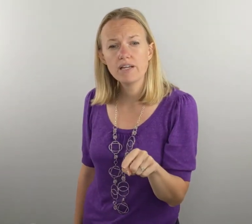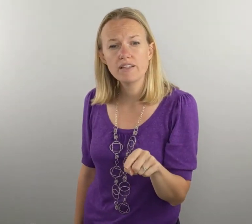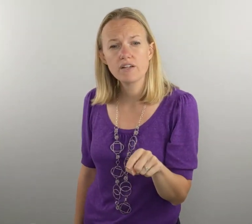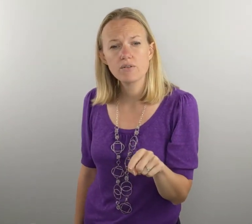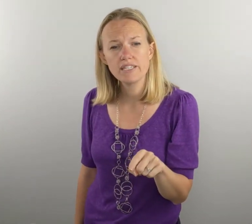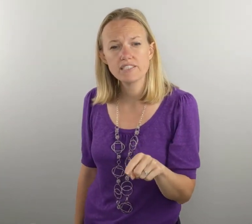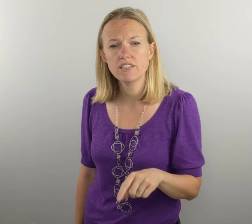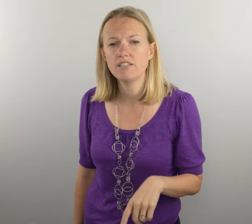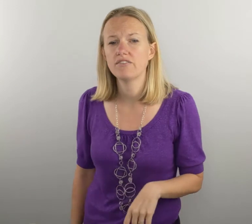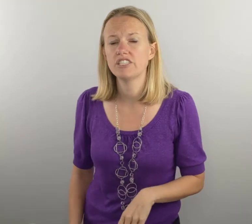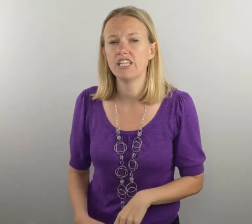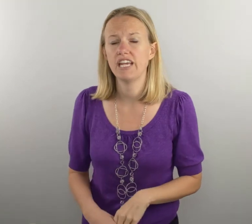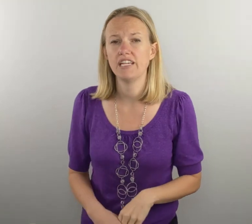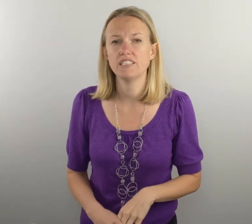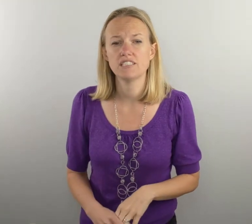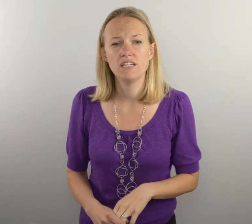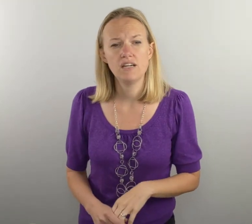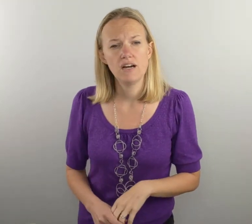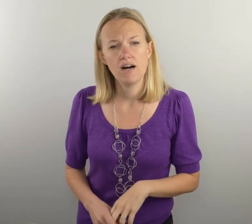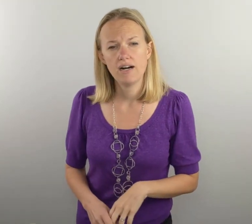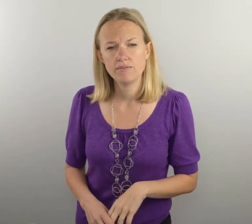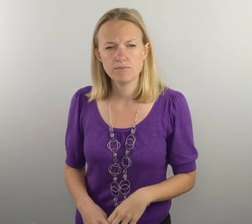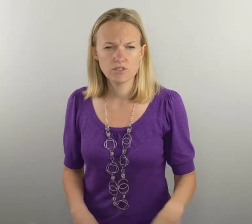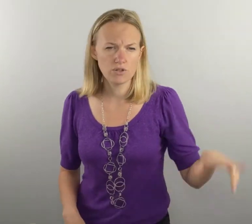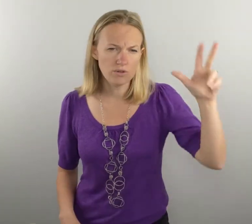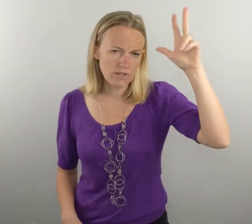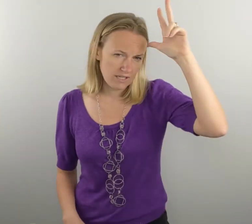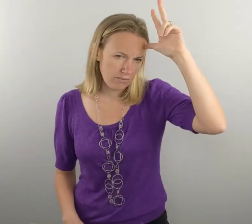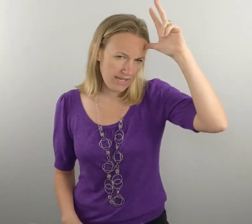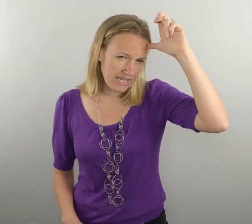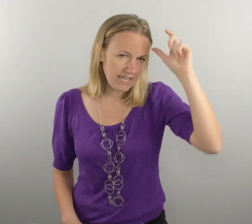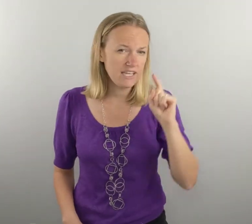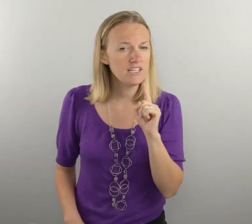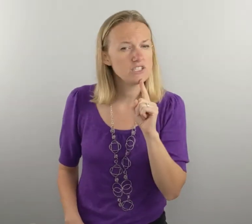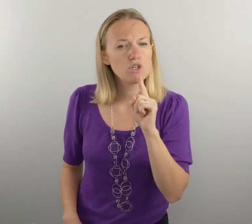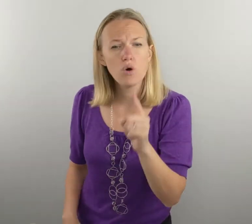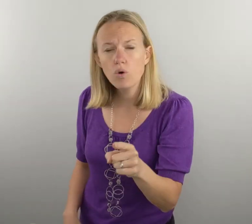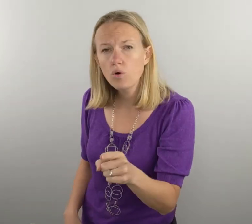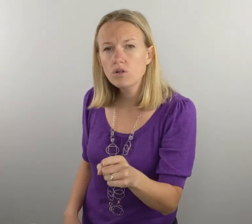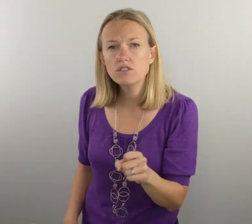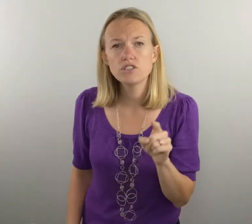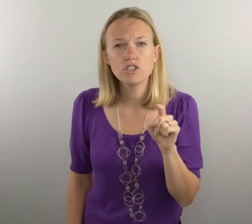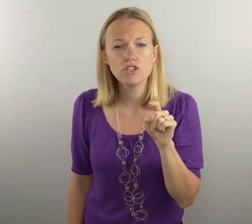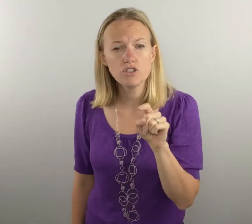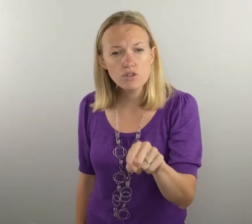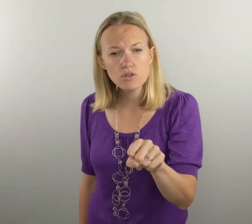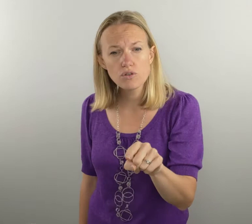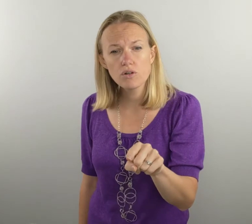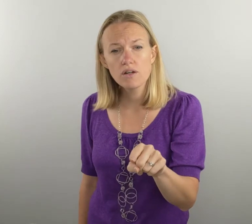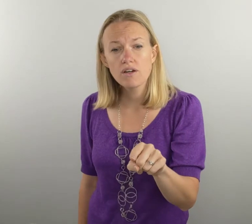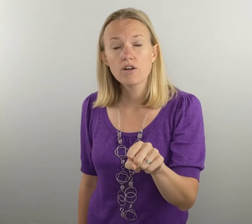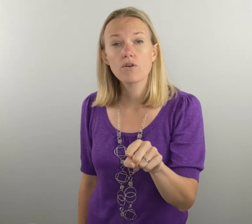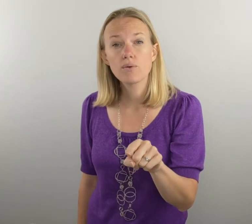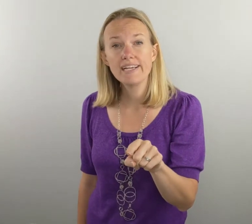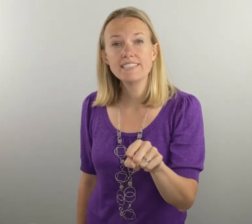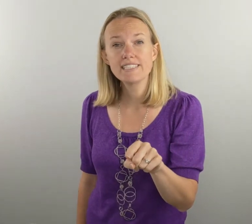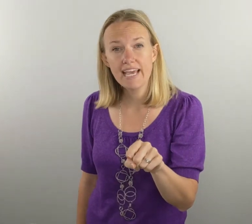that grace could never change. So when he told you grace